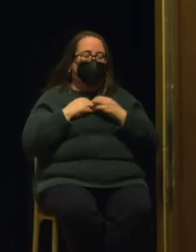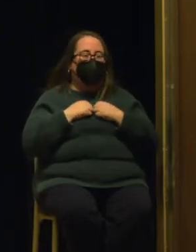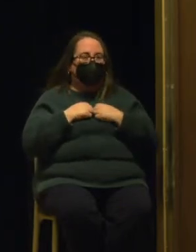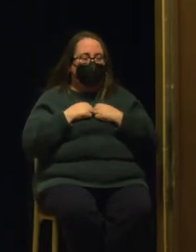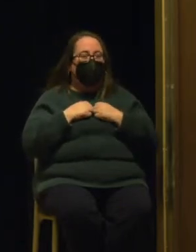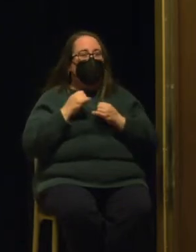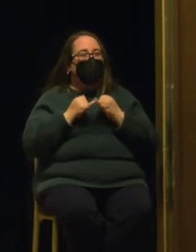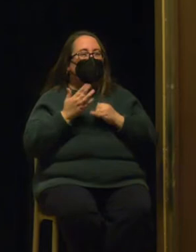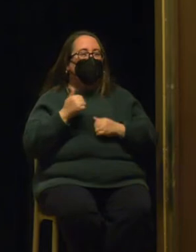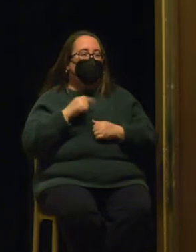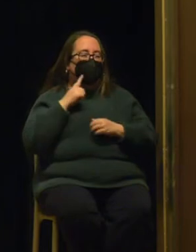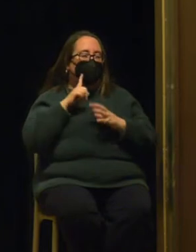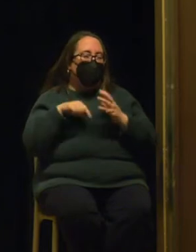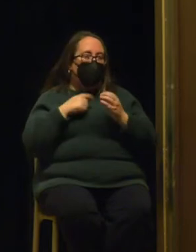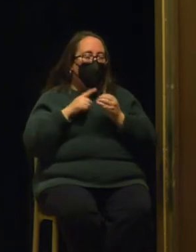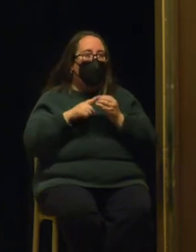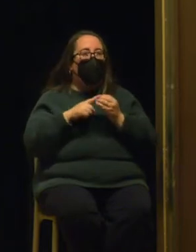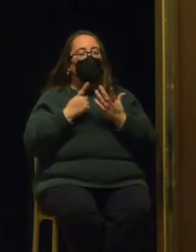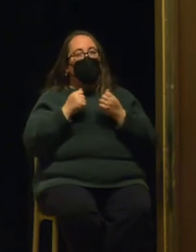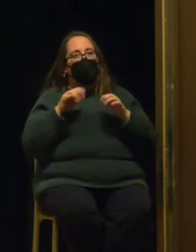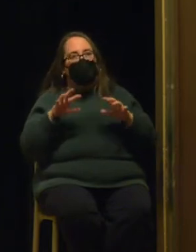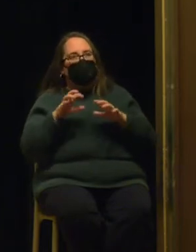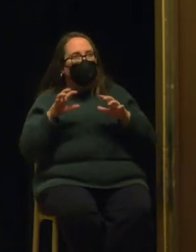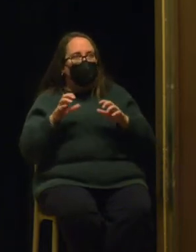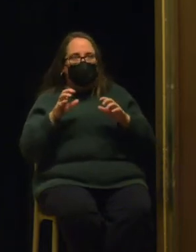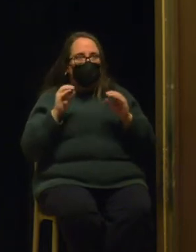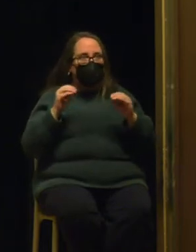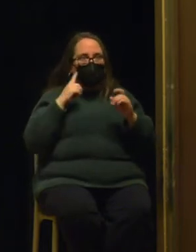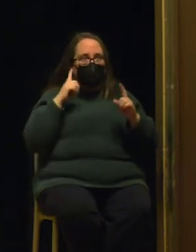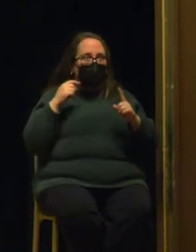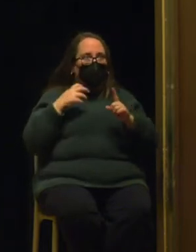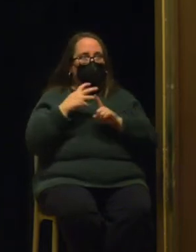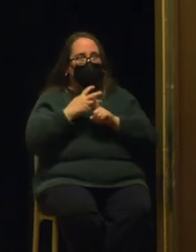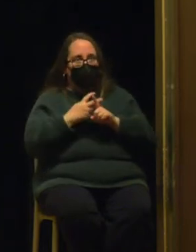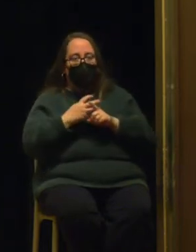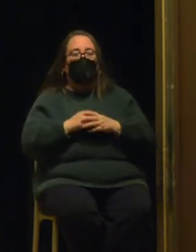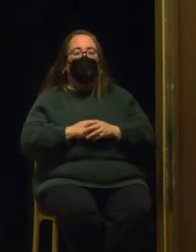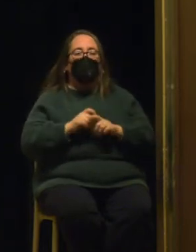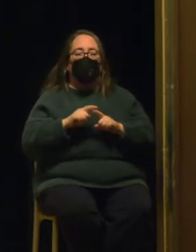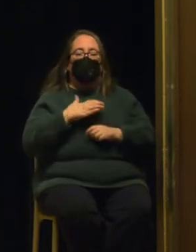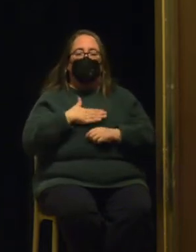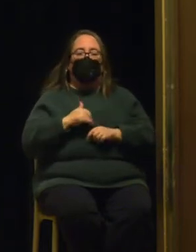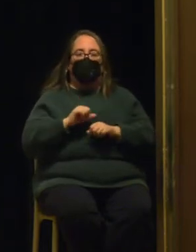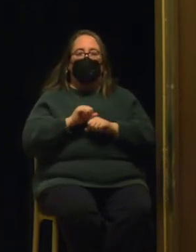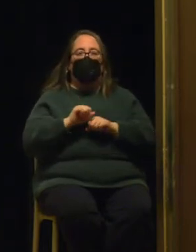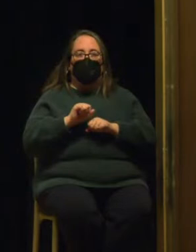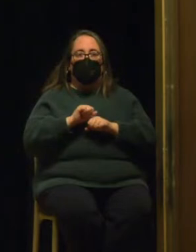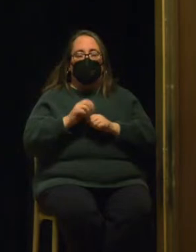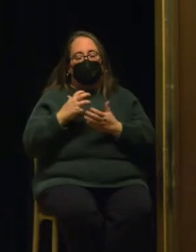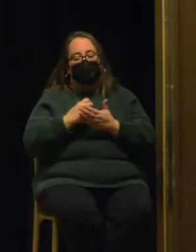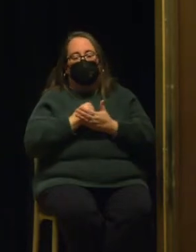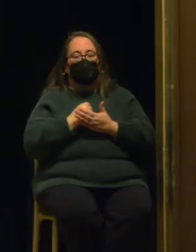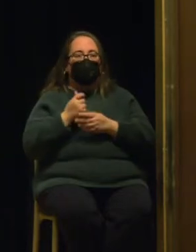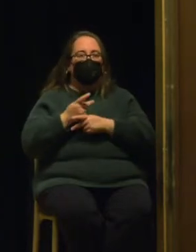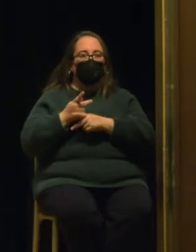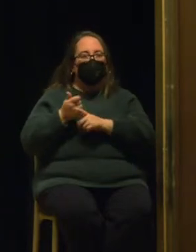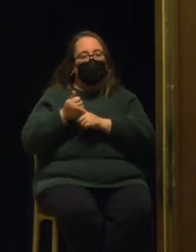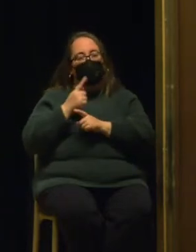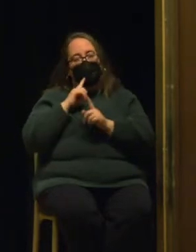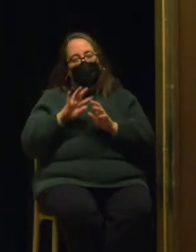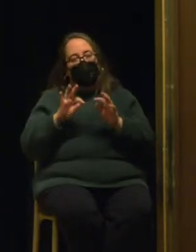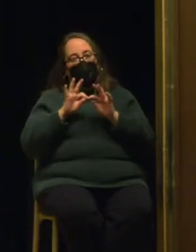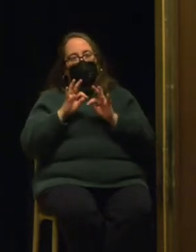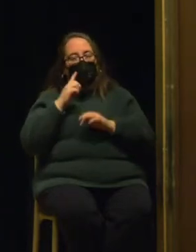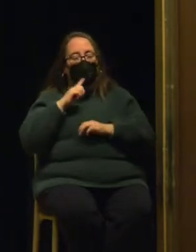thing I think about, or I haven't had a massage in 4 months. But please work the self-care because it's so important for